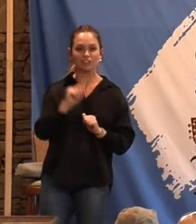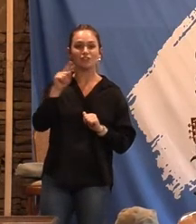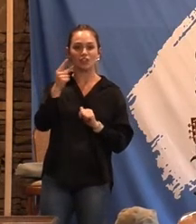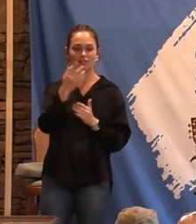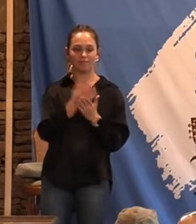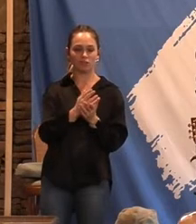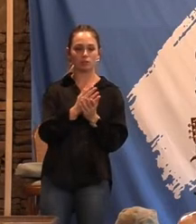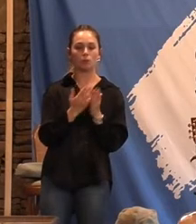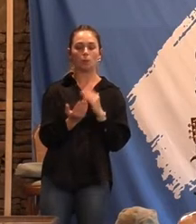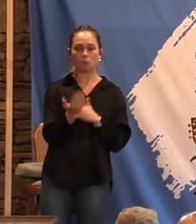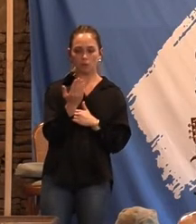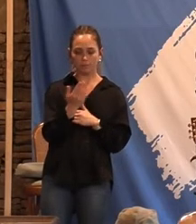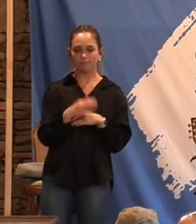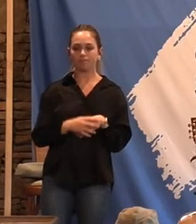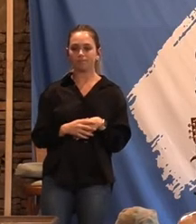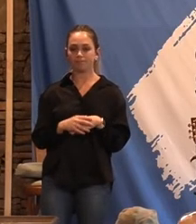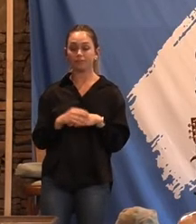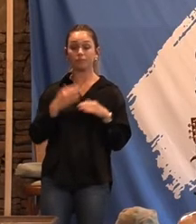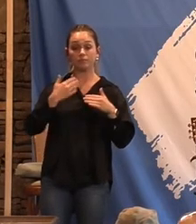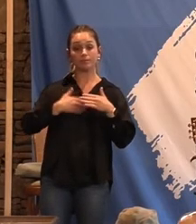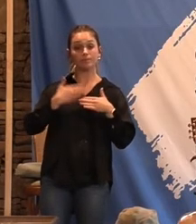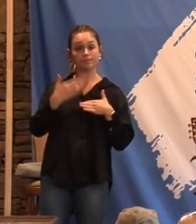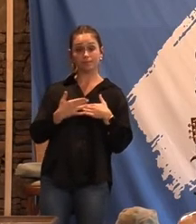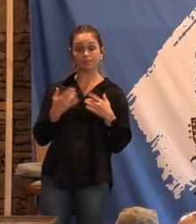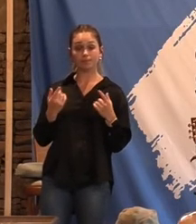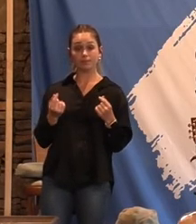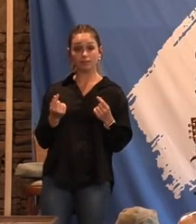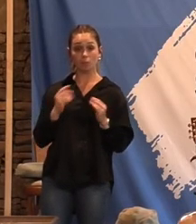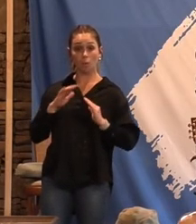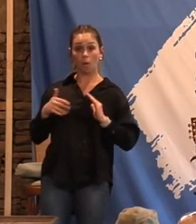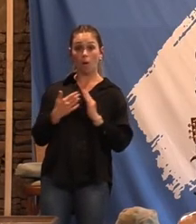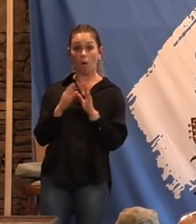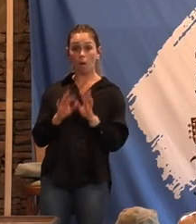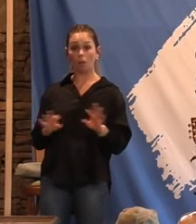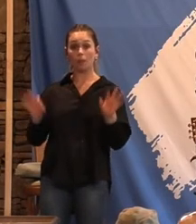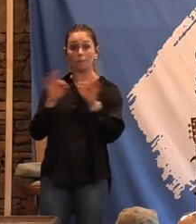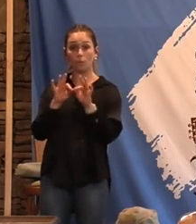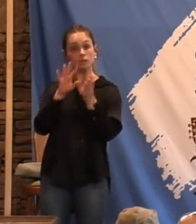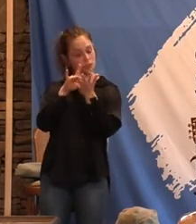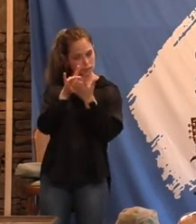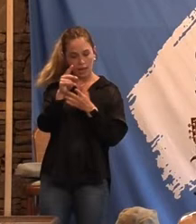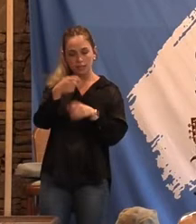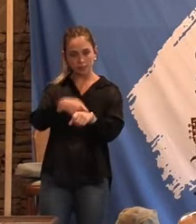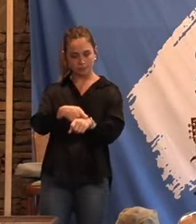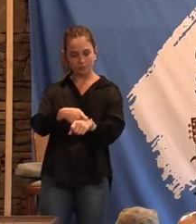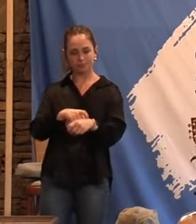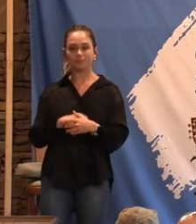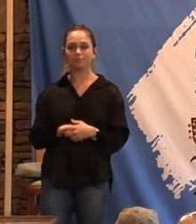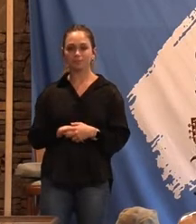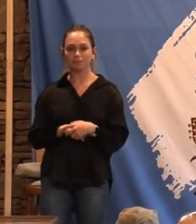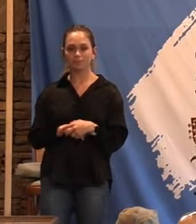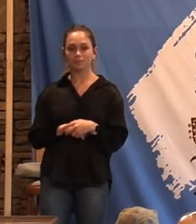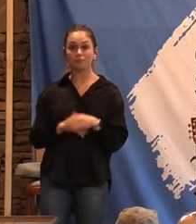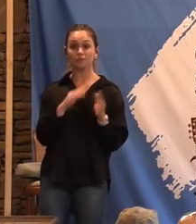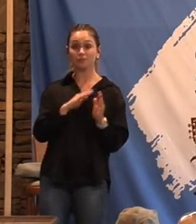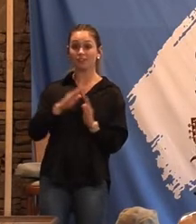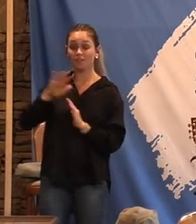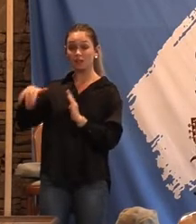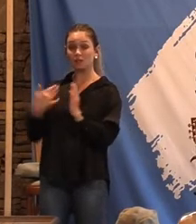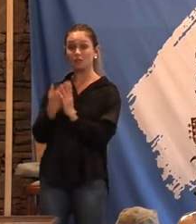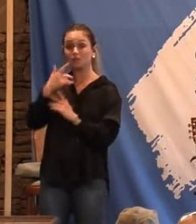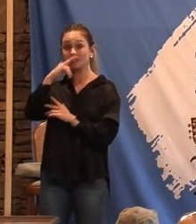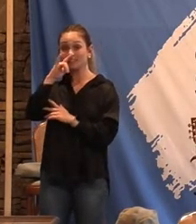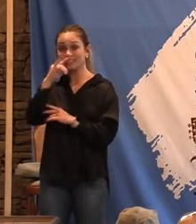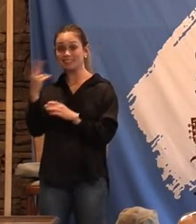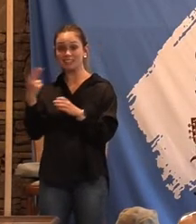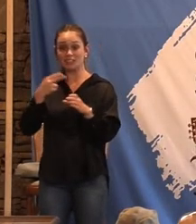of the morning. This is followed by the all-important snack, and then all the kids join